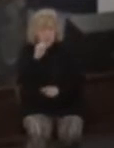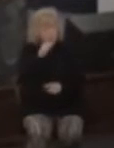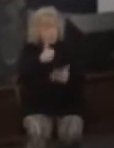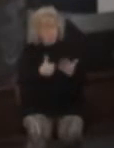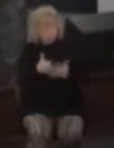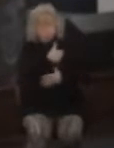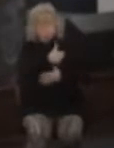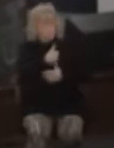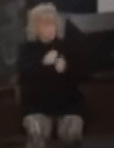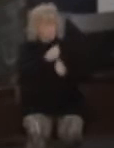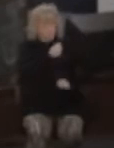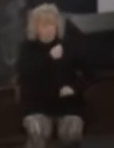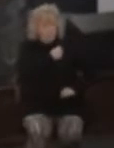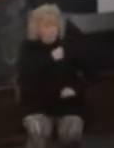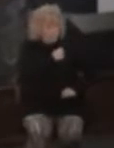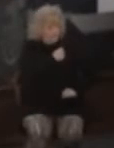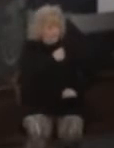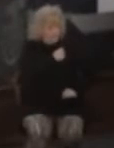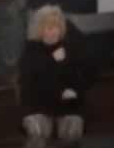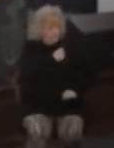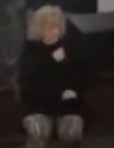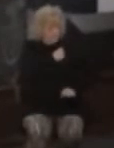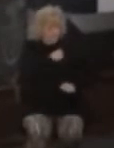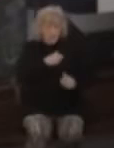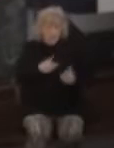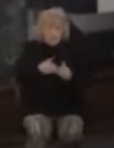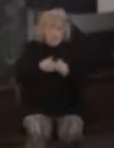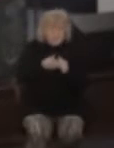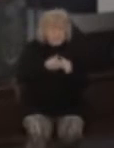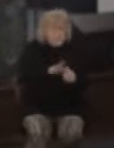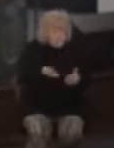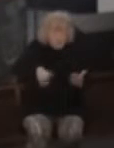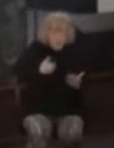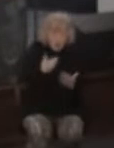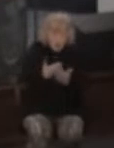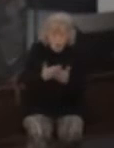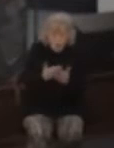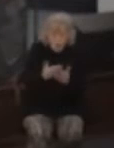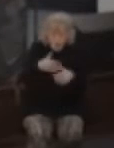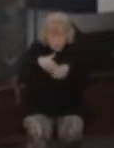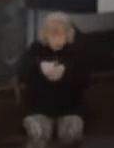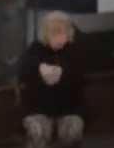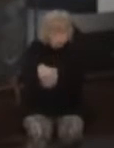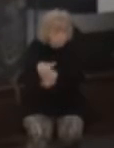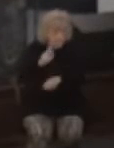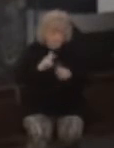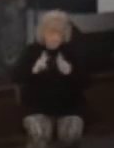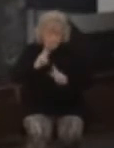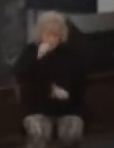in the army. And this pleased all the troops and Saul's officers as well.